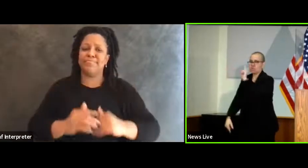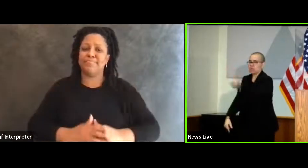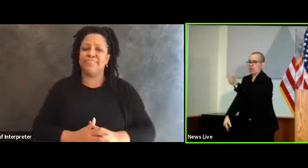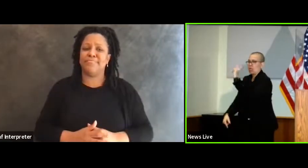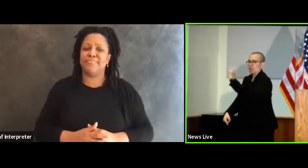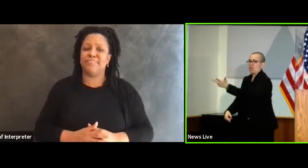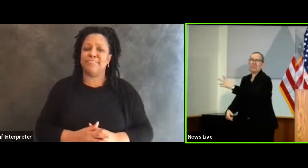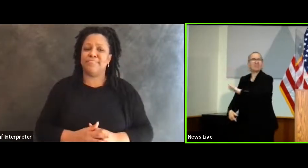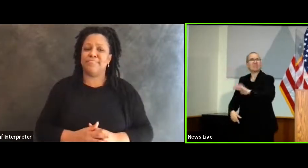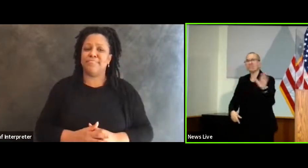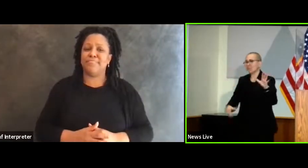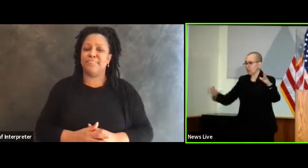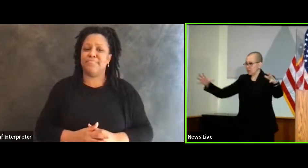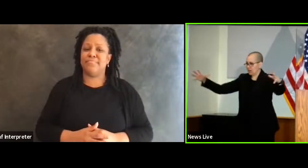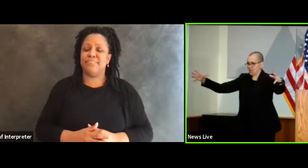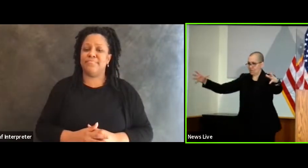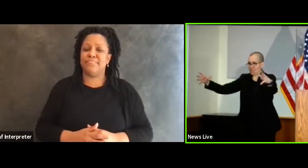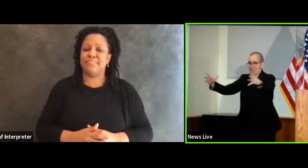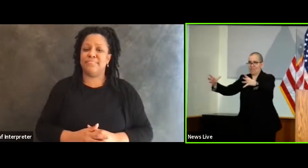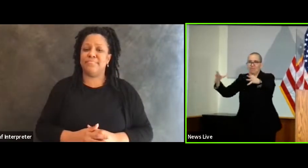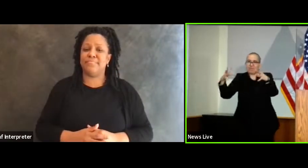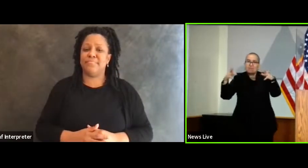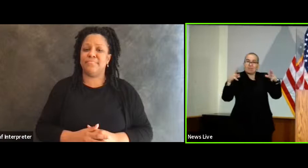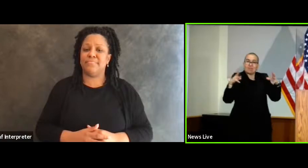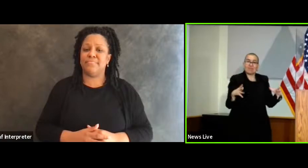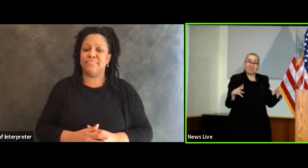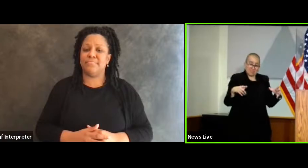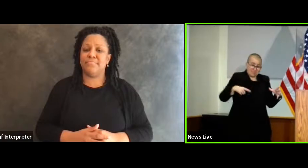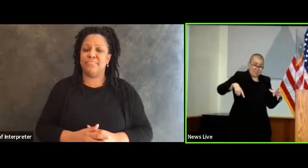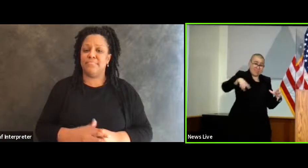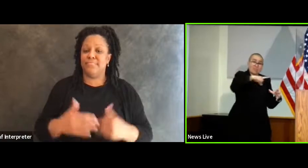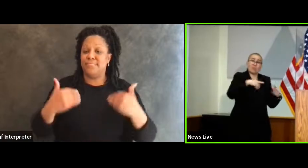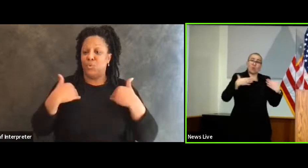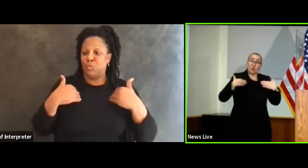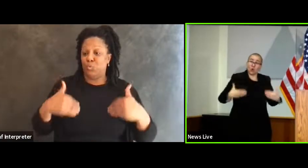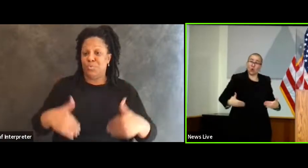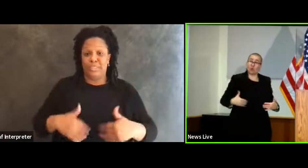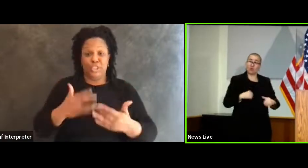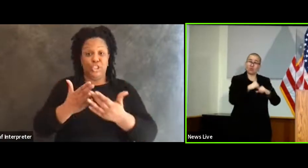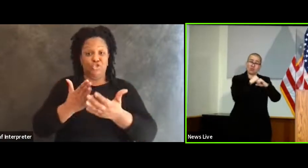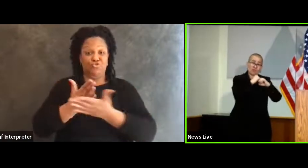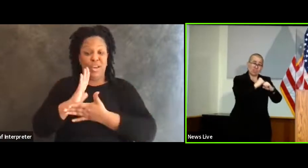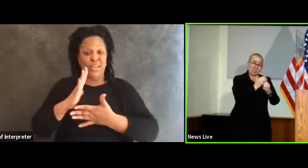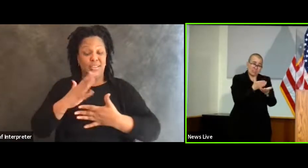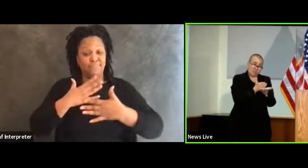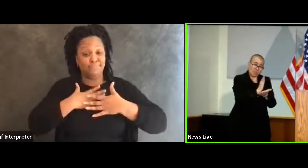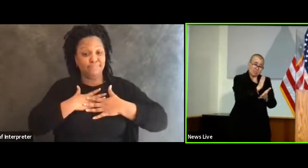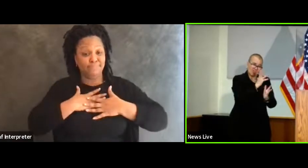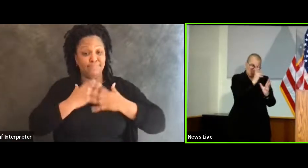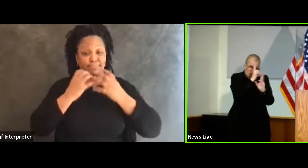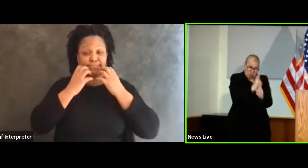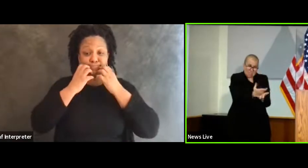meeting the human rights and dignity and decency of our communities is